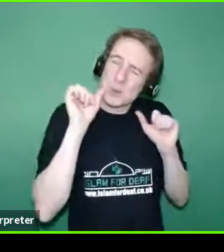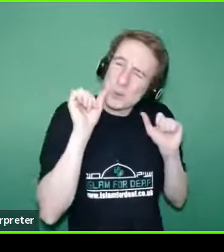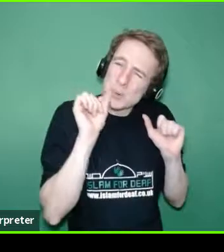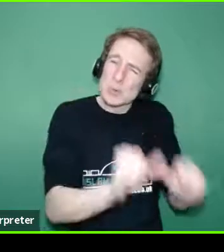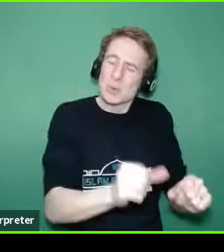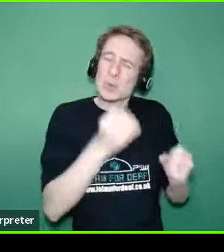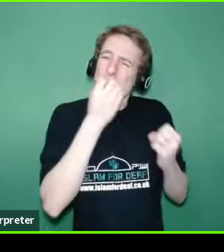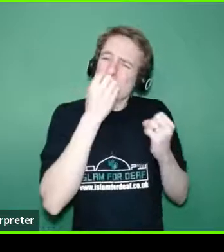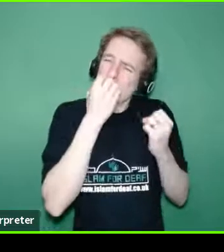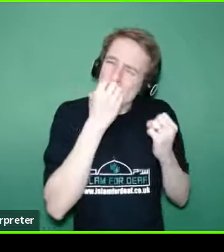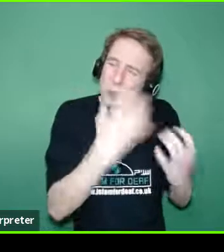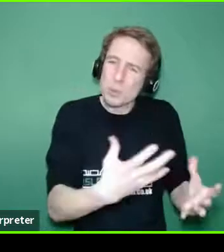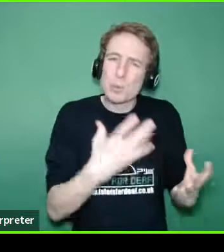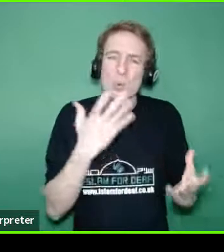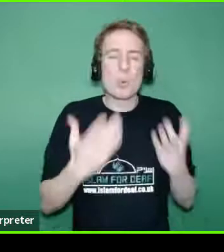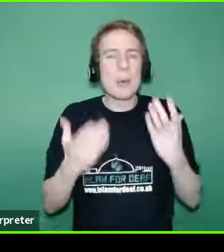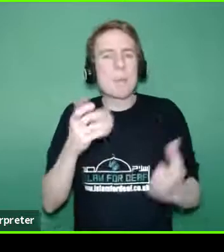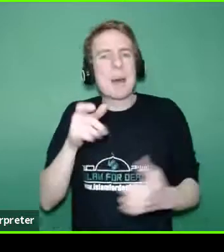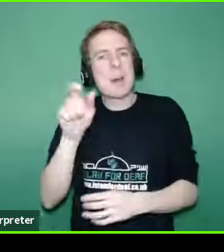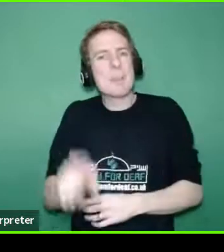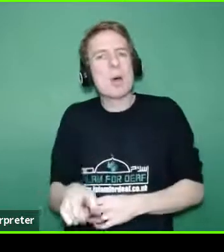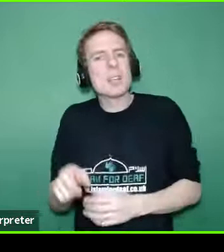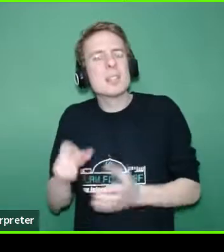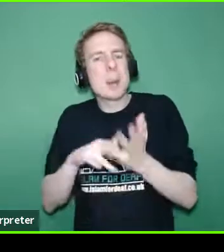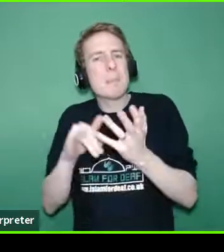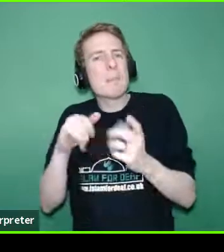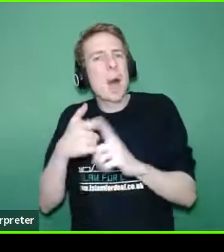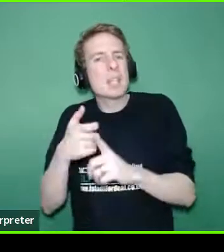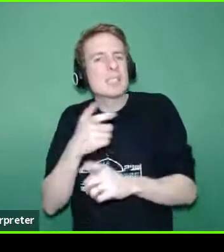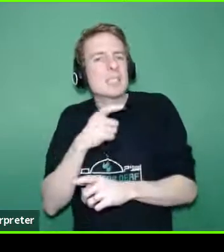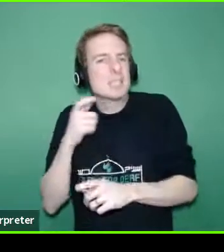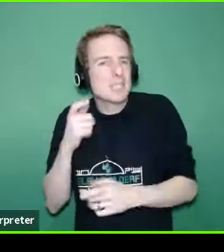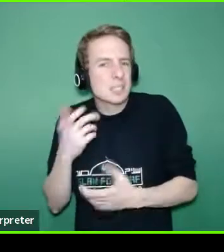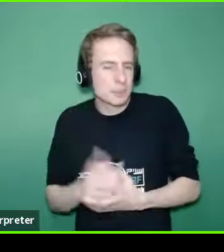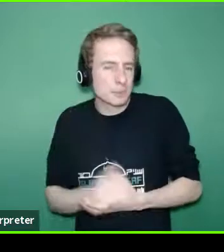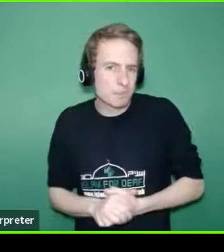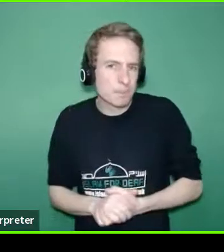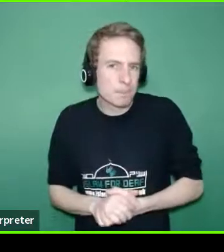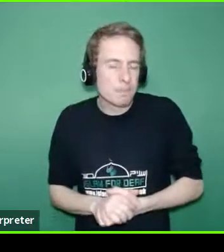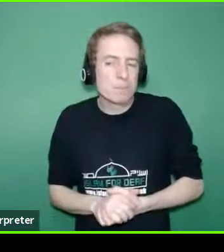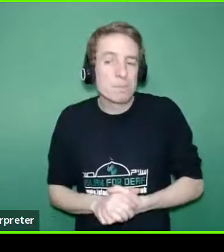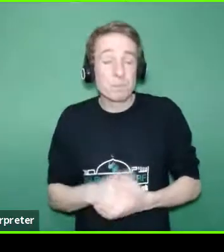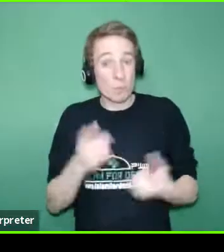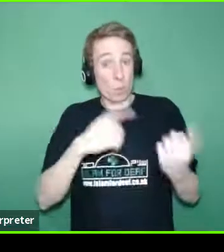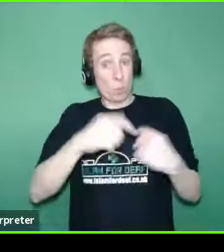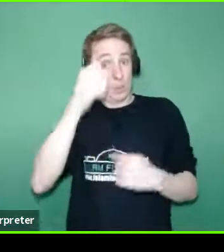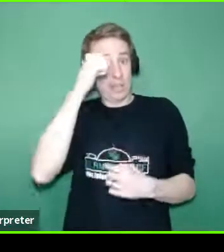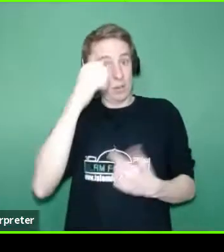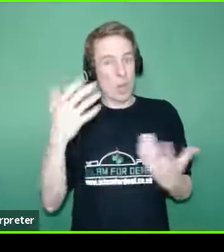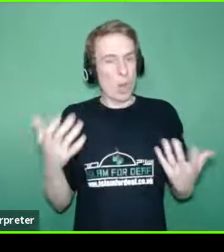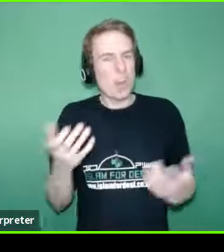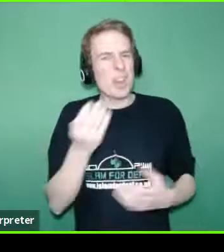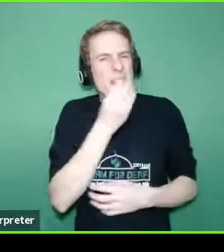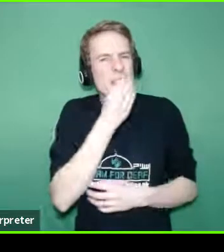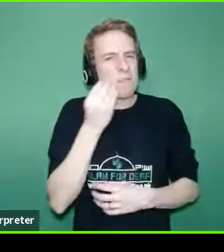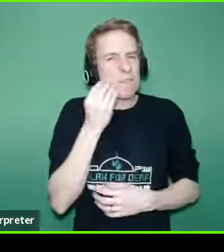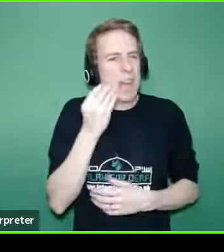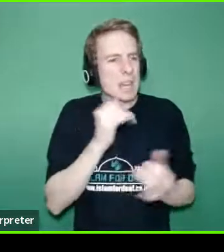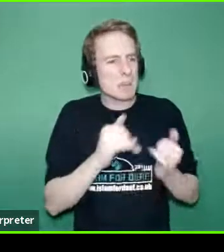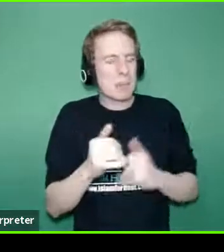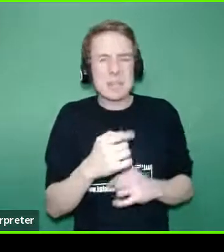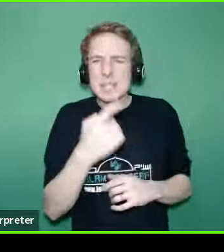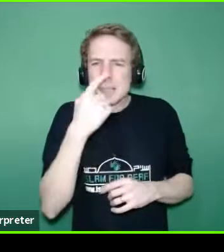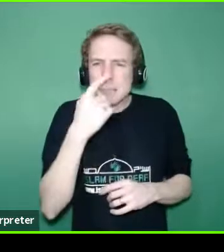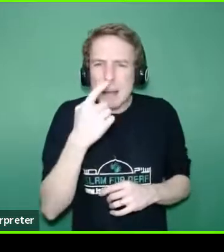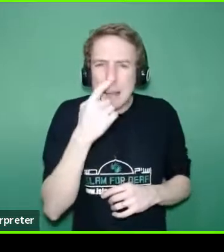the breath of the fasting person is something that is not desirable. But since it's something that comes about as a result of